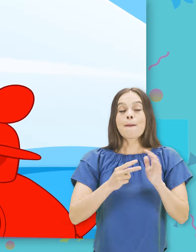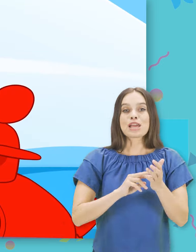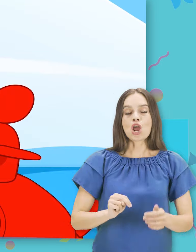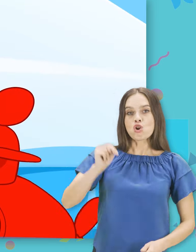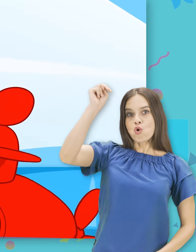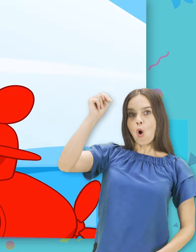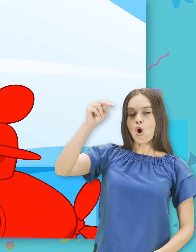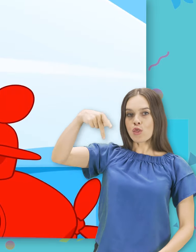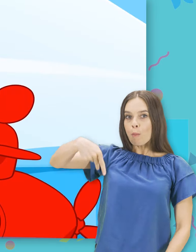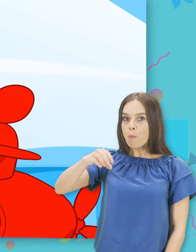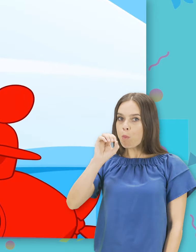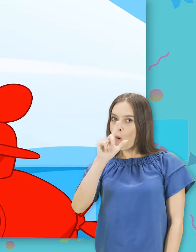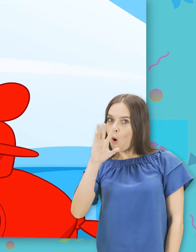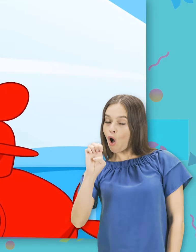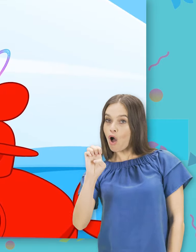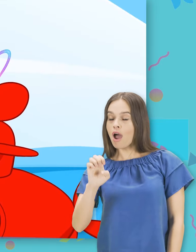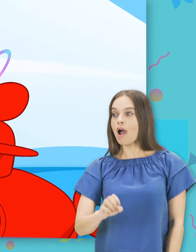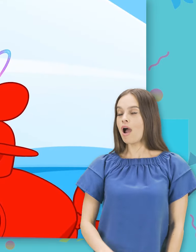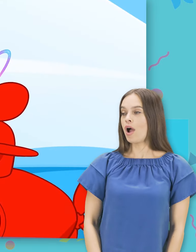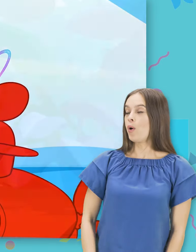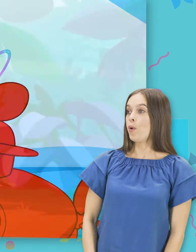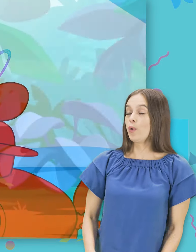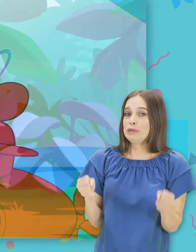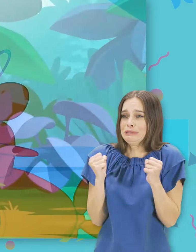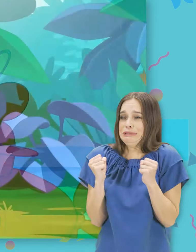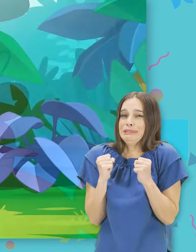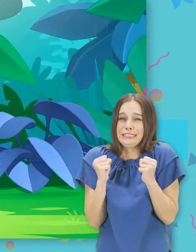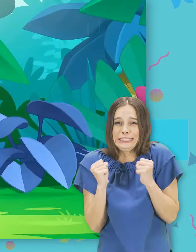The N for the North Pole.